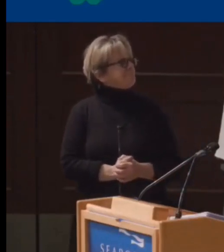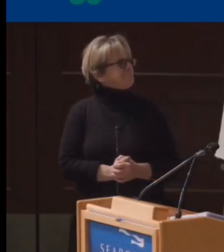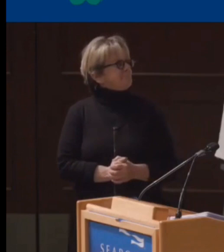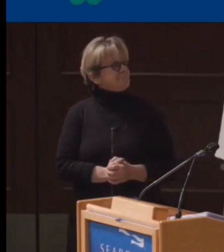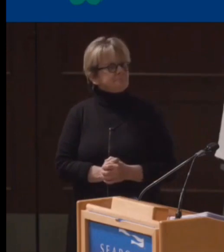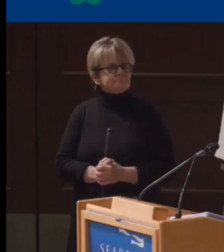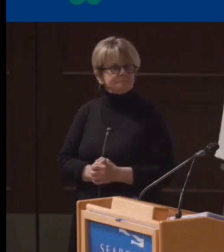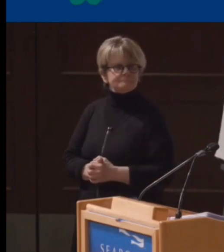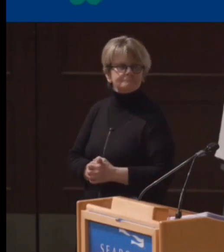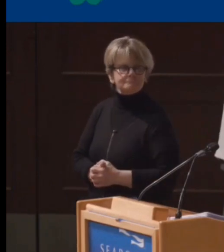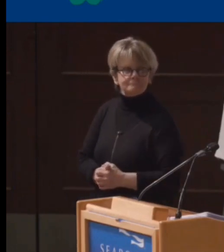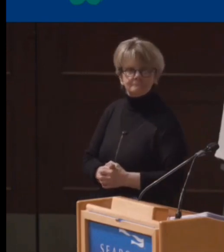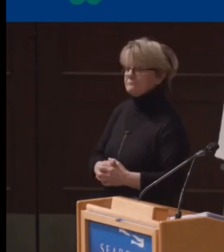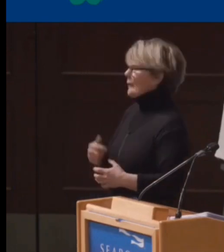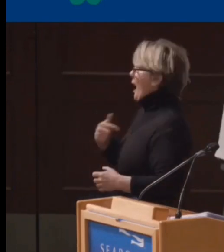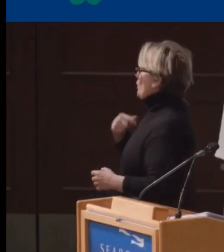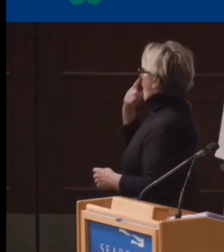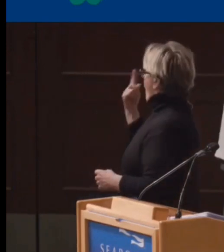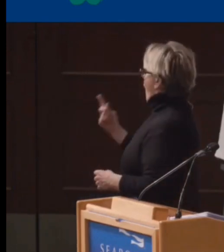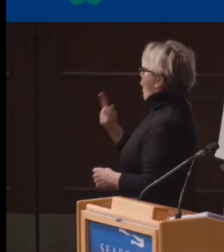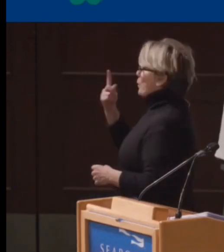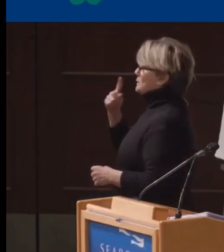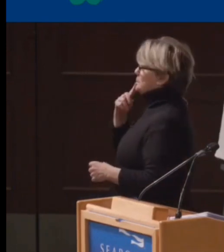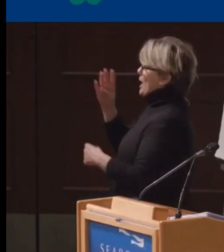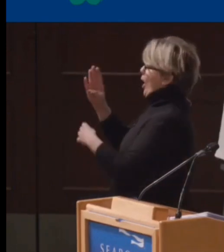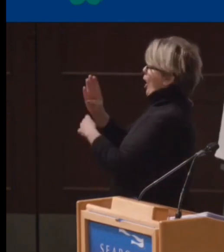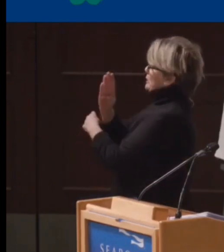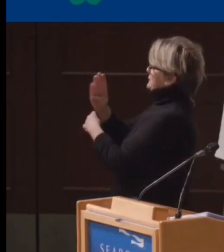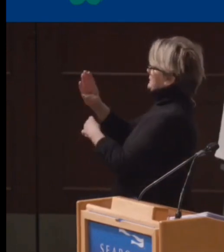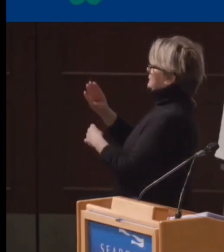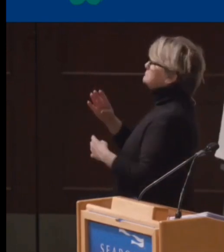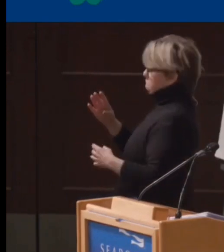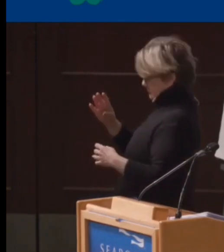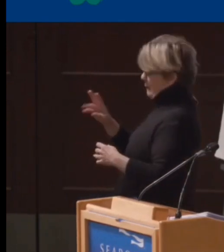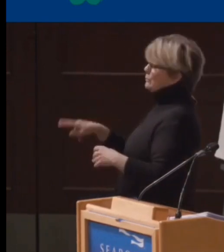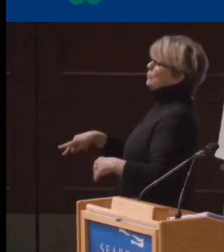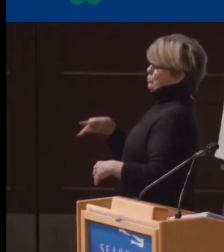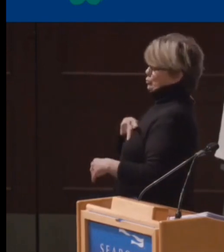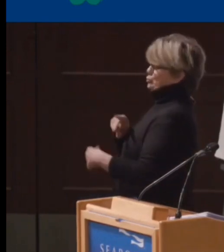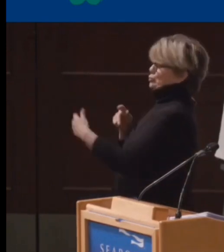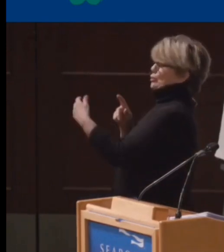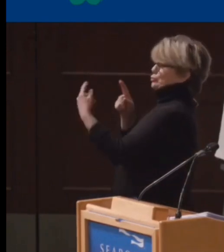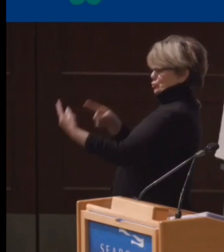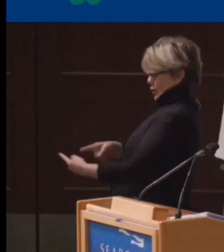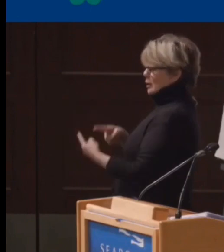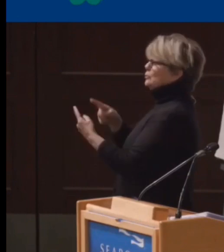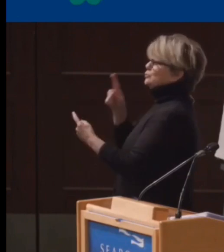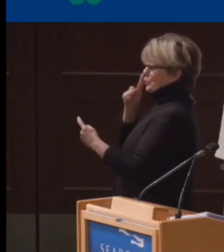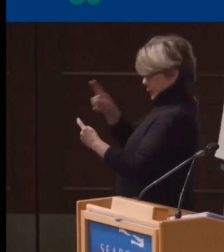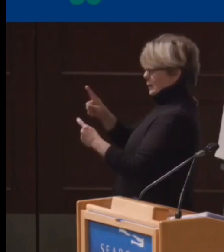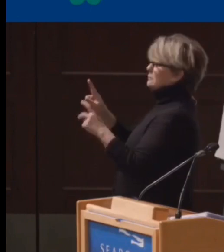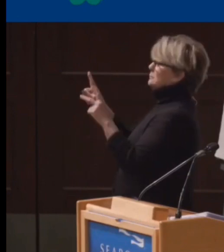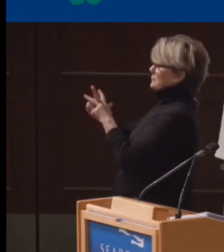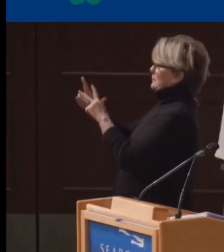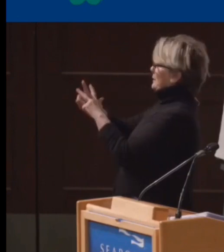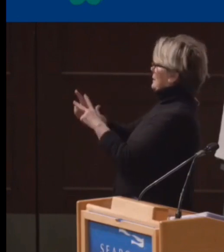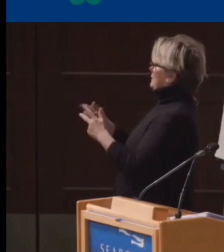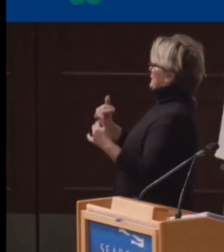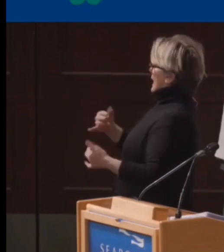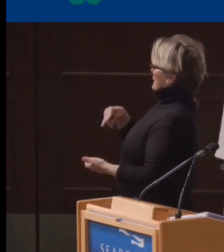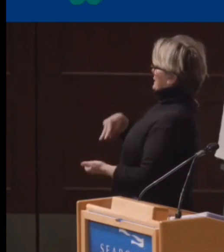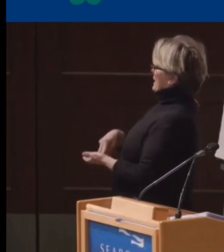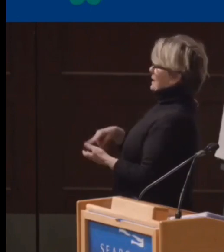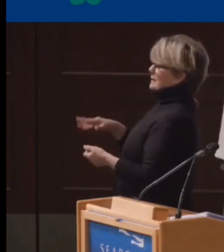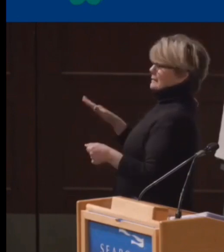I will always be autistic, and the personal struggles still occur. But today, I stand here as a